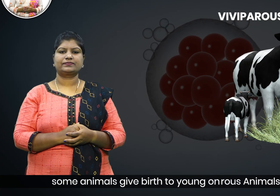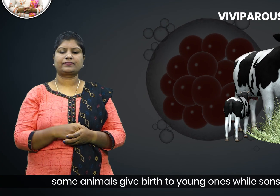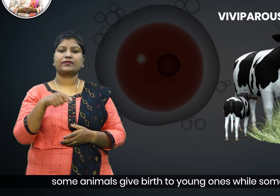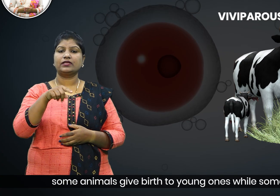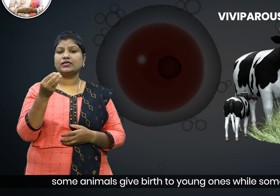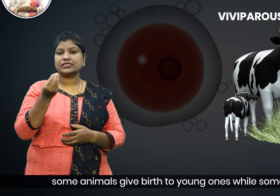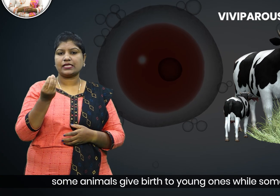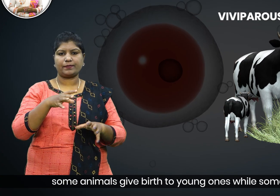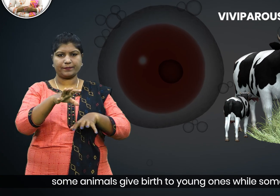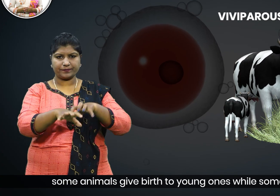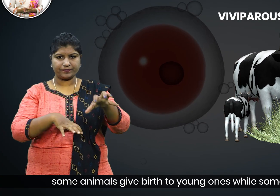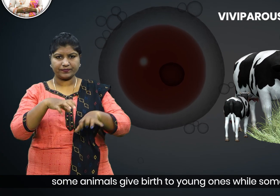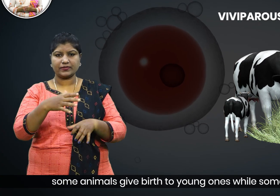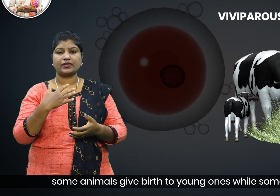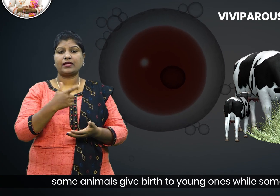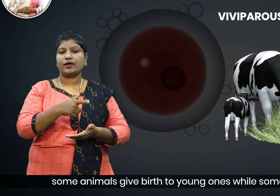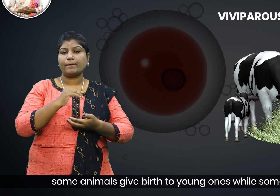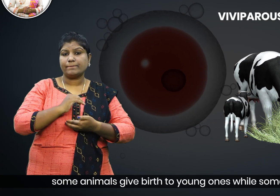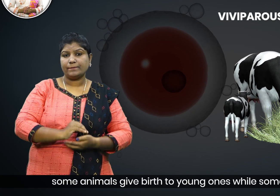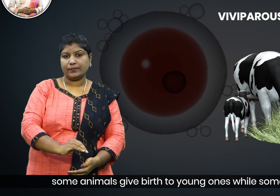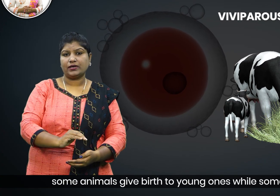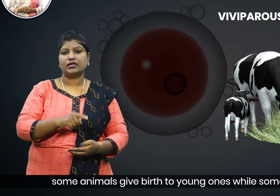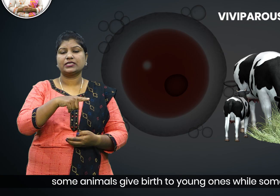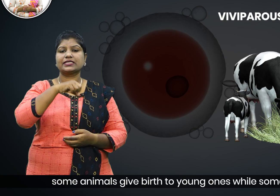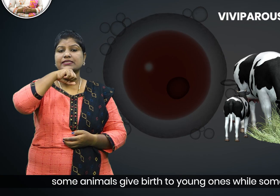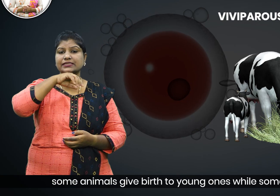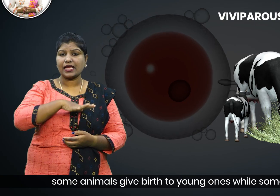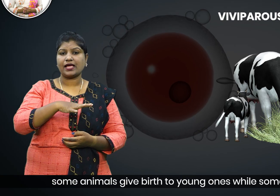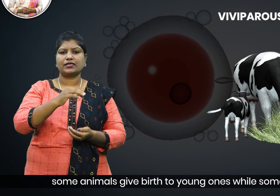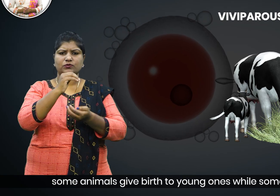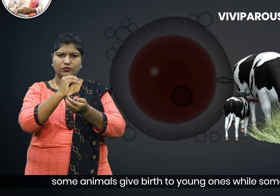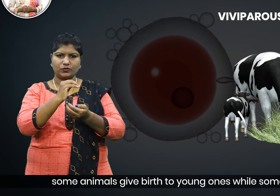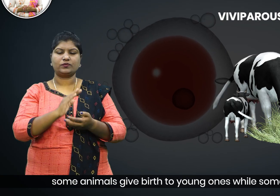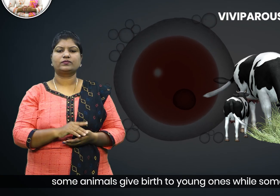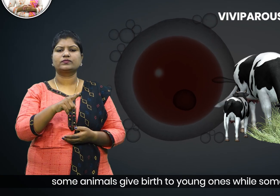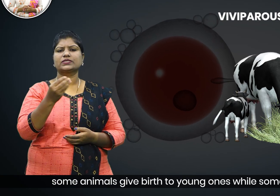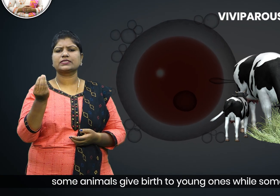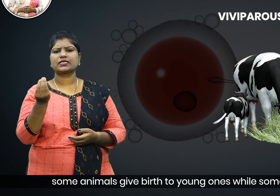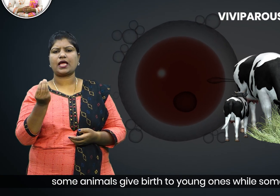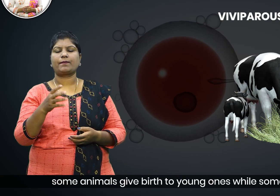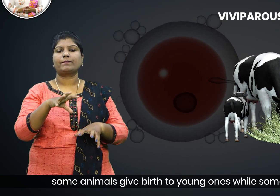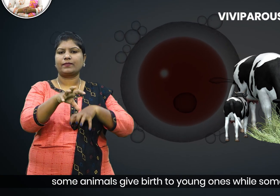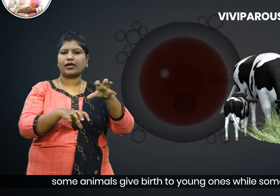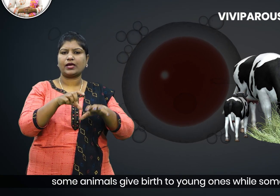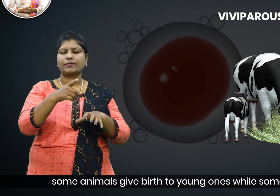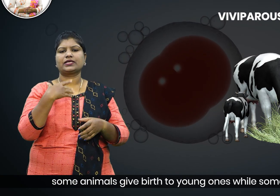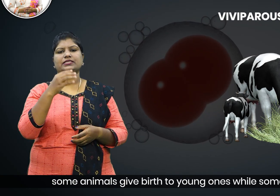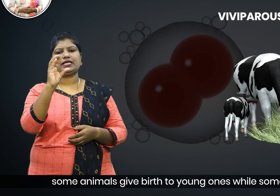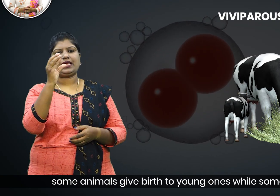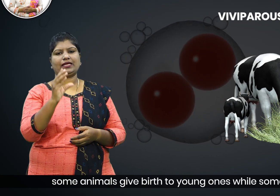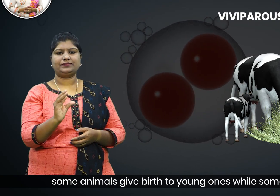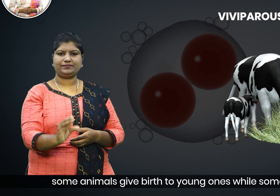Some animals give birth to young ones, while some animals lay eggs.